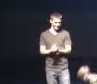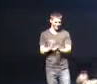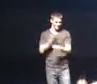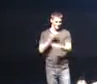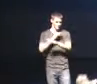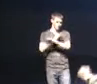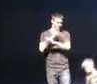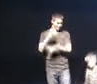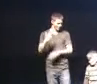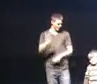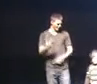that's strike three.